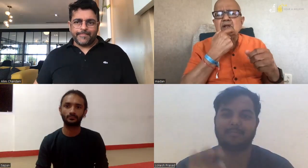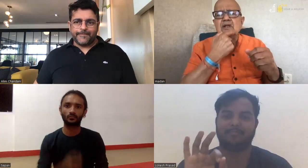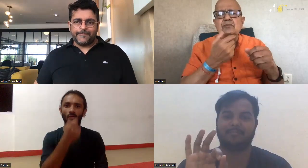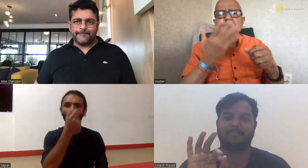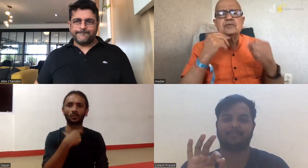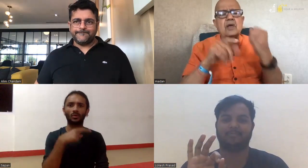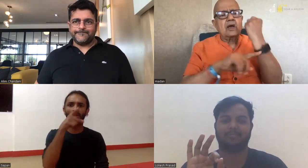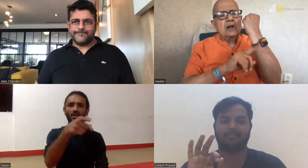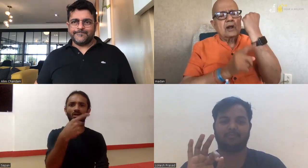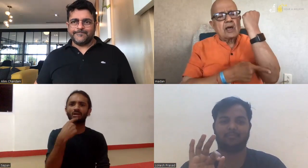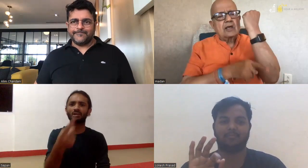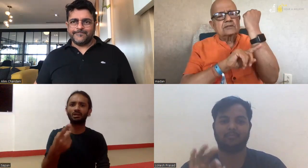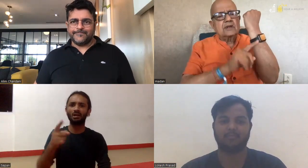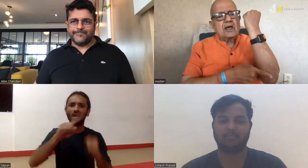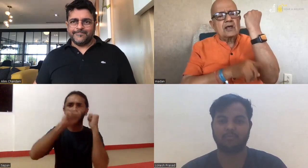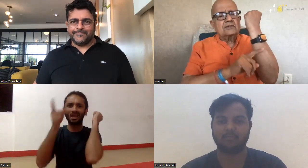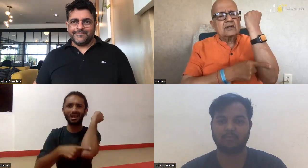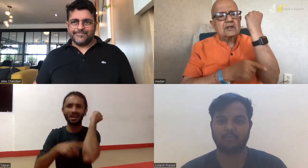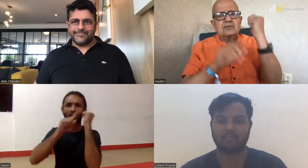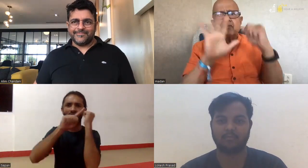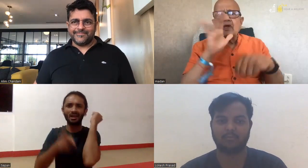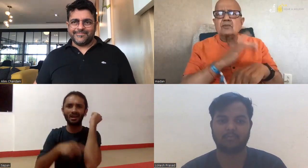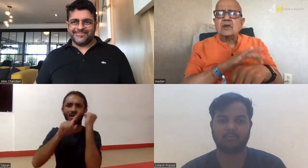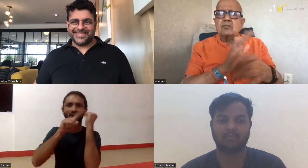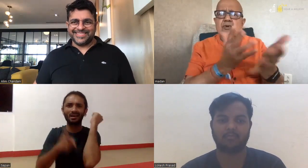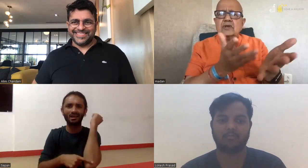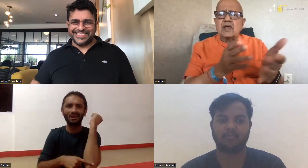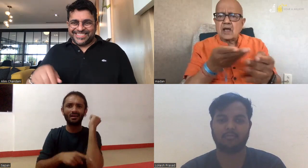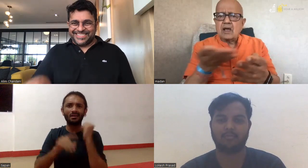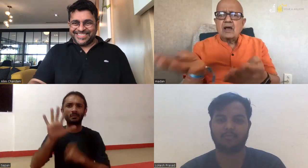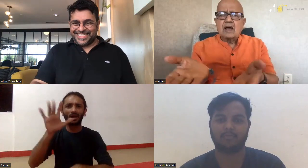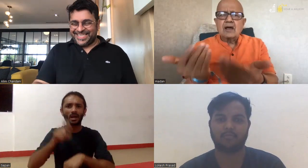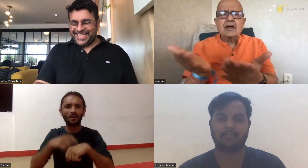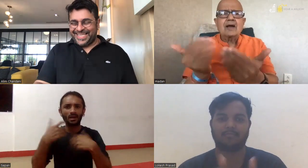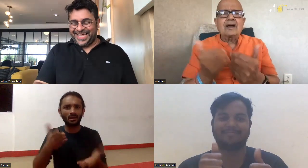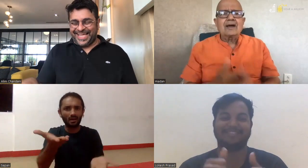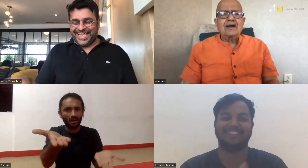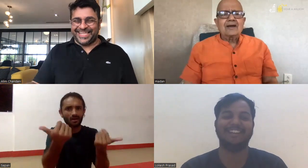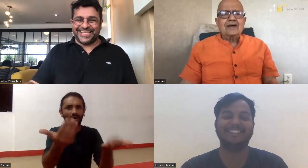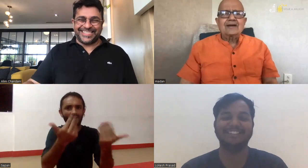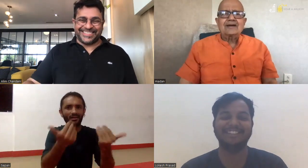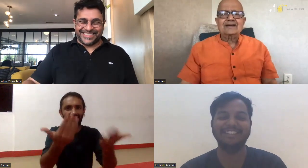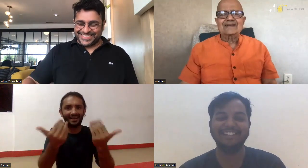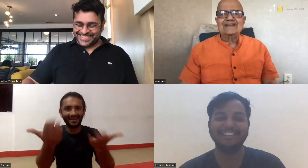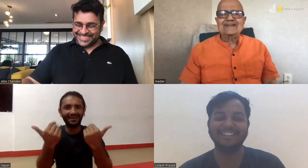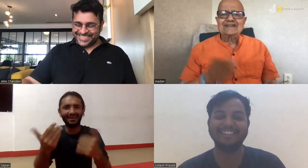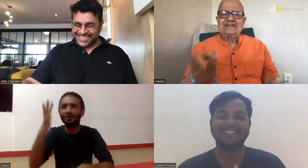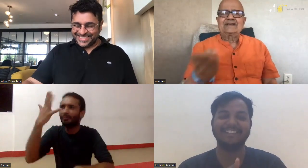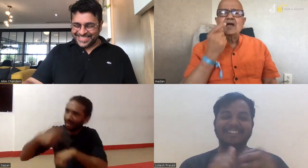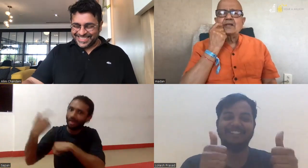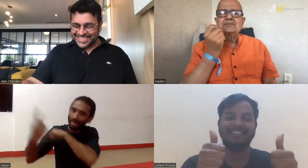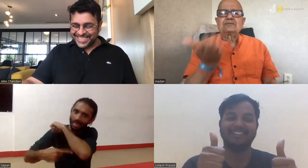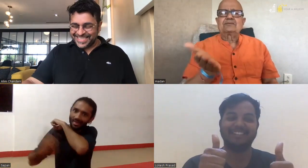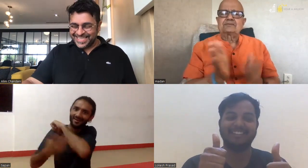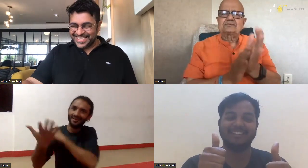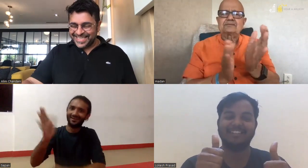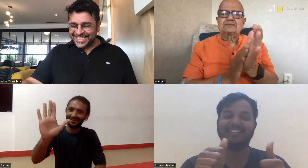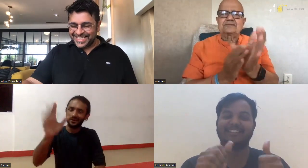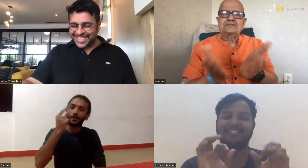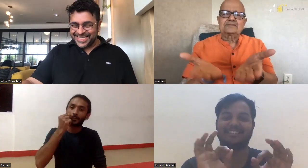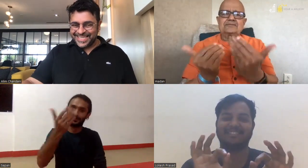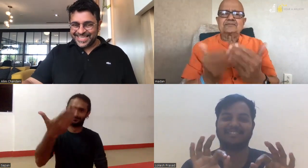November. How about you have a training for young people? Yeah, we'll have one for you. Okay. I was just gonna say